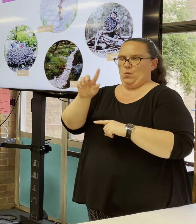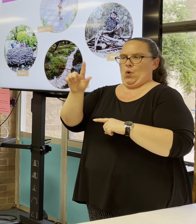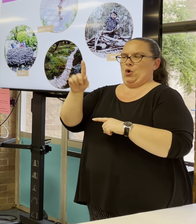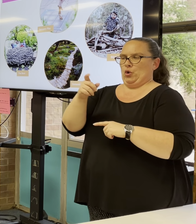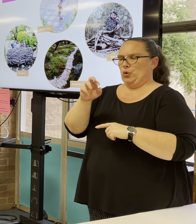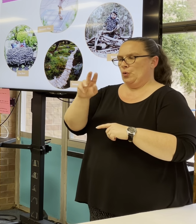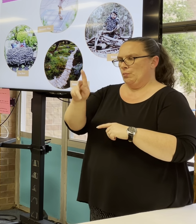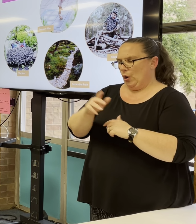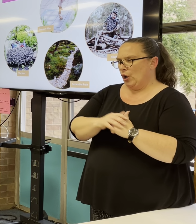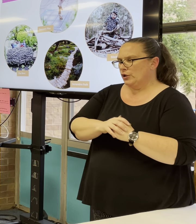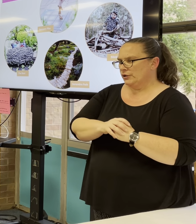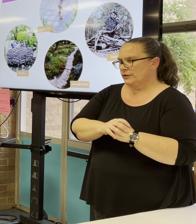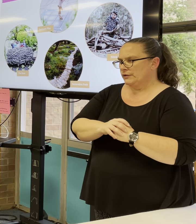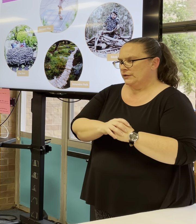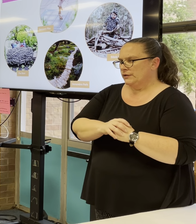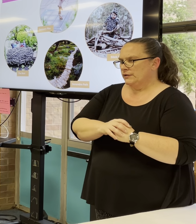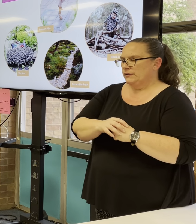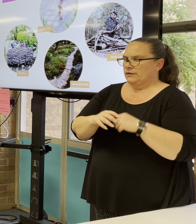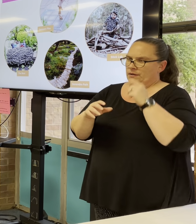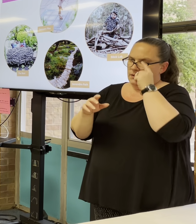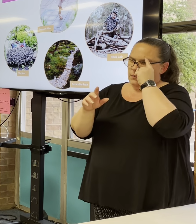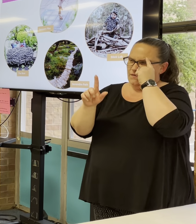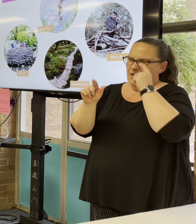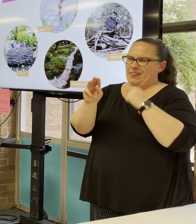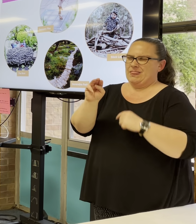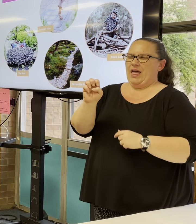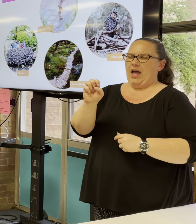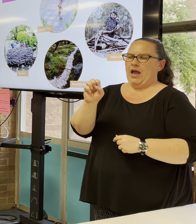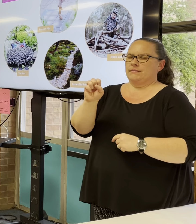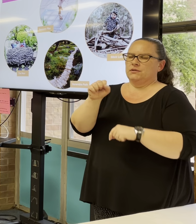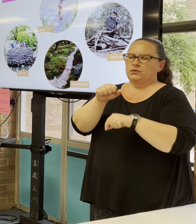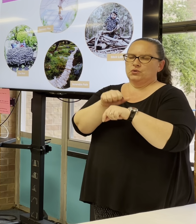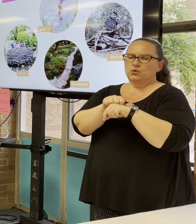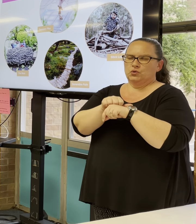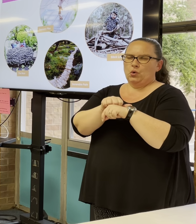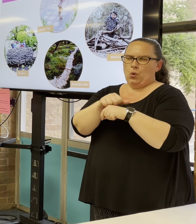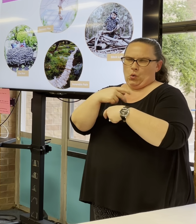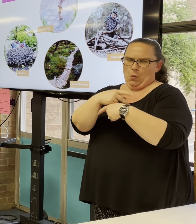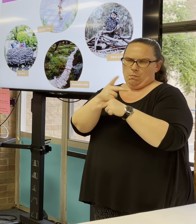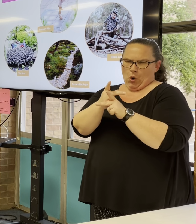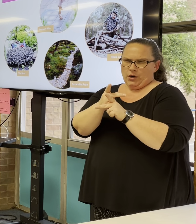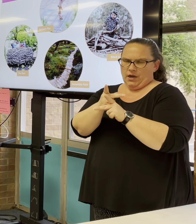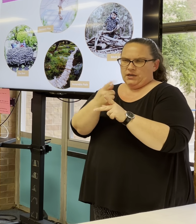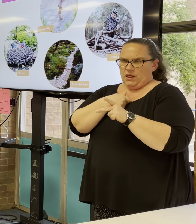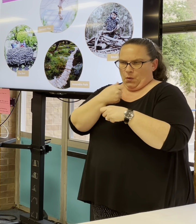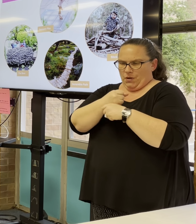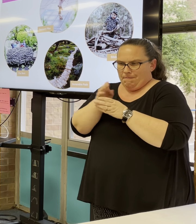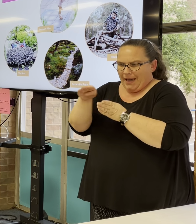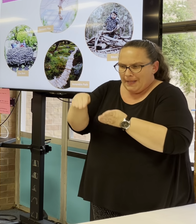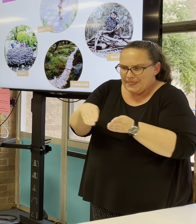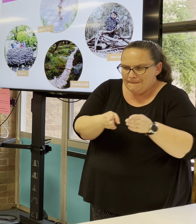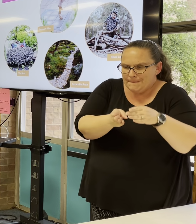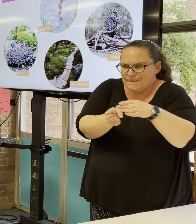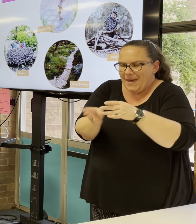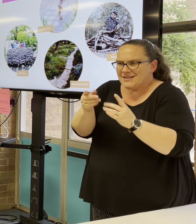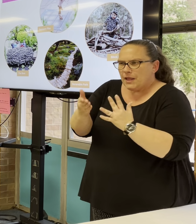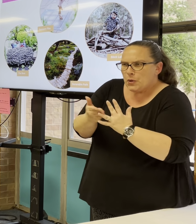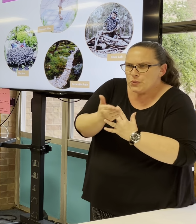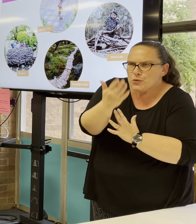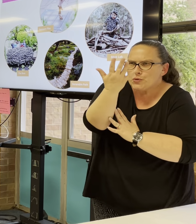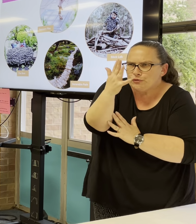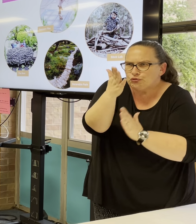this reclaimed limestone byproduct material and make paths that meander through trees and